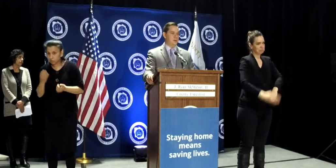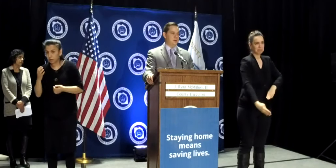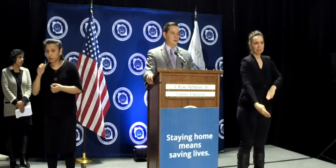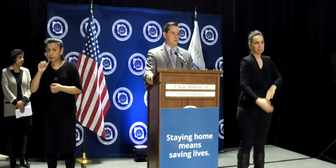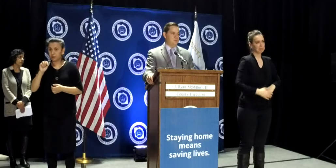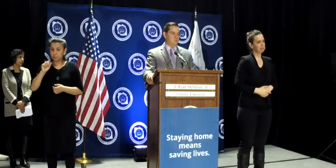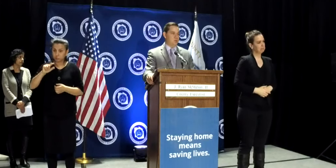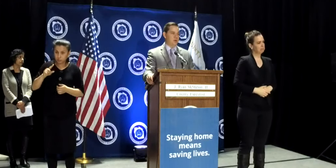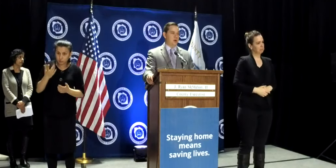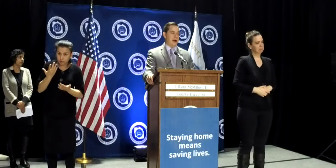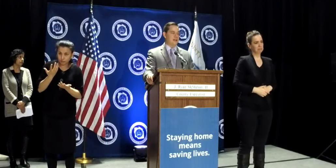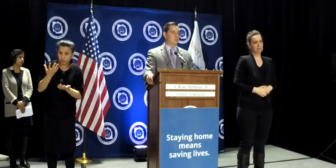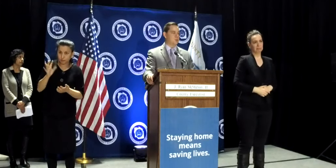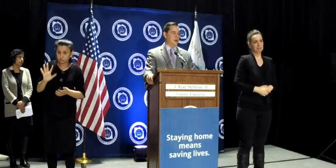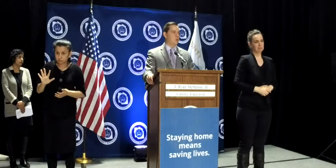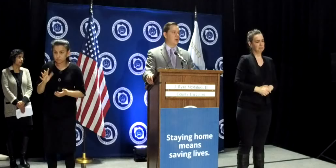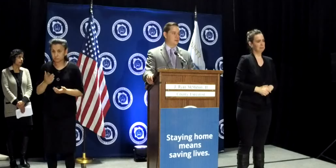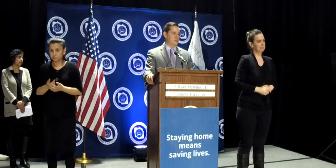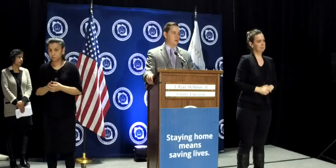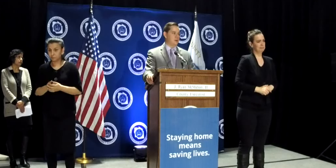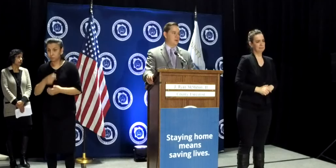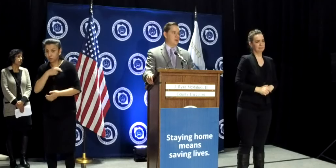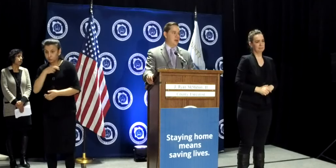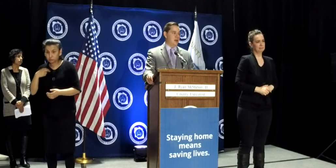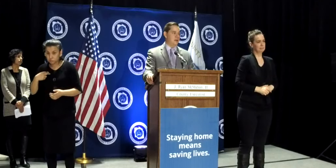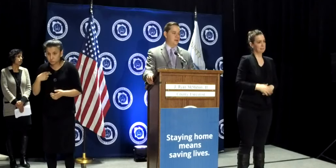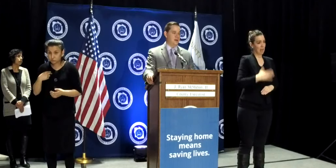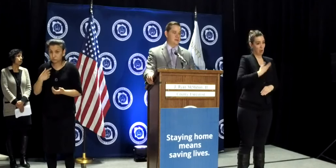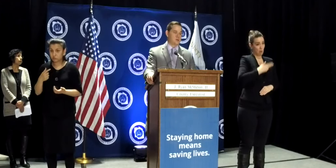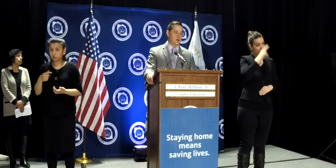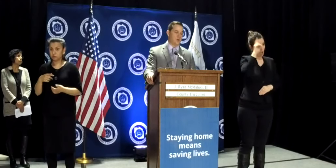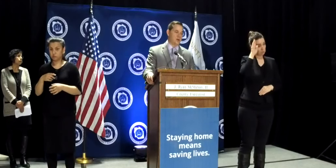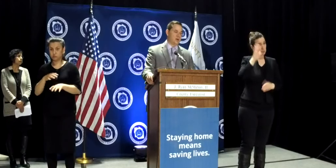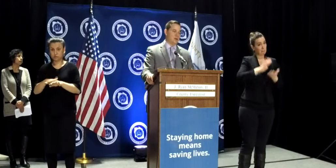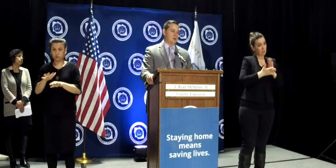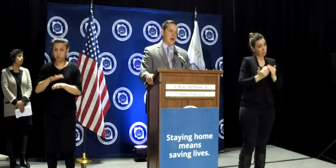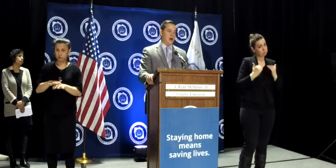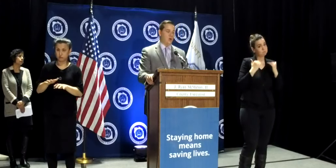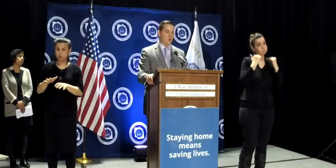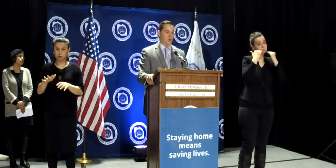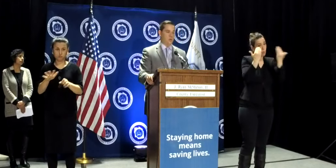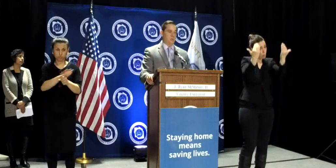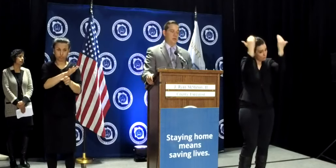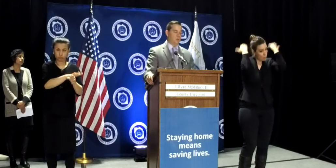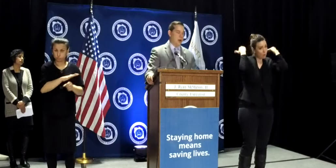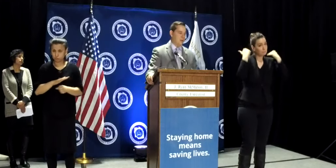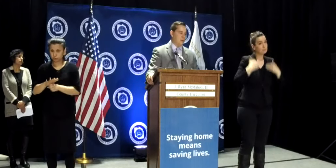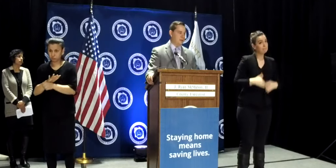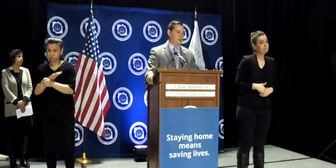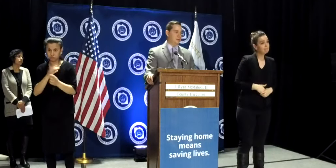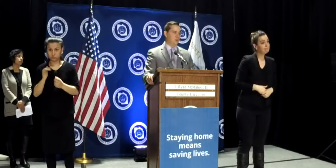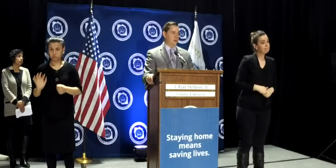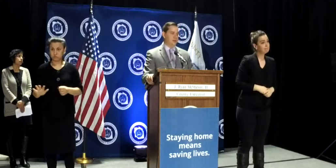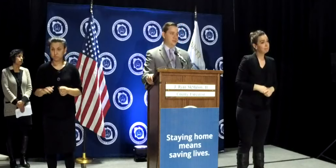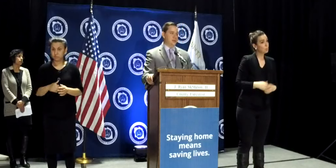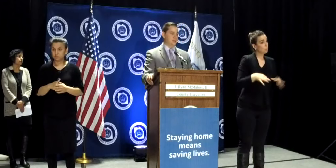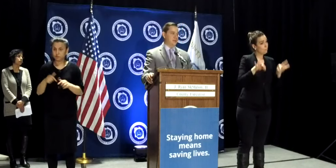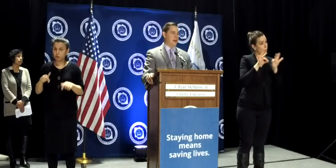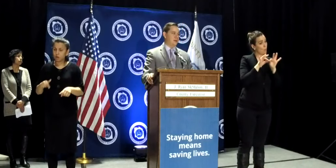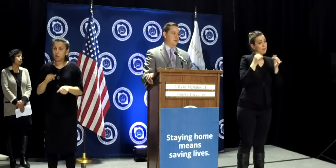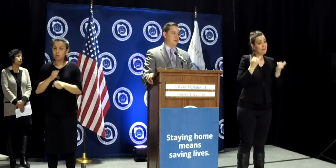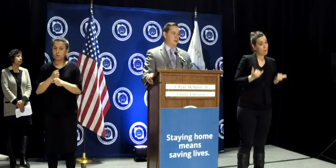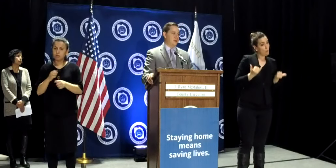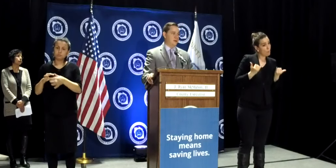we're putting our hospitals at risk. And so now we need to rally. We need to